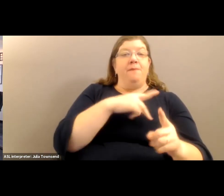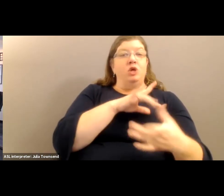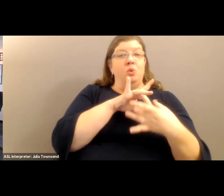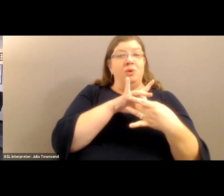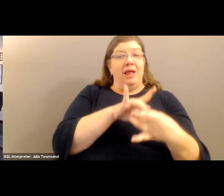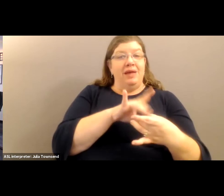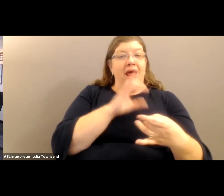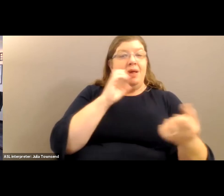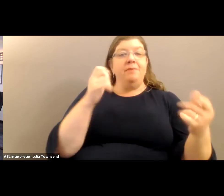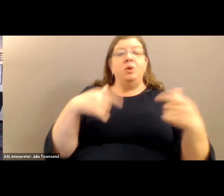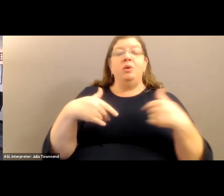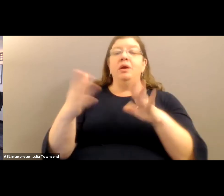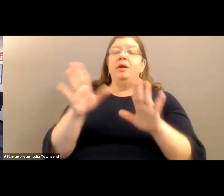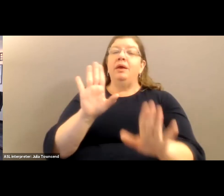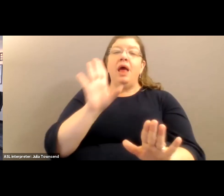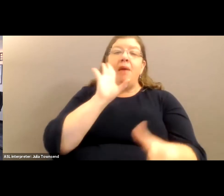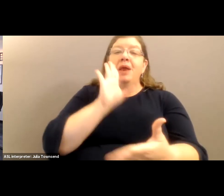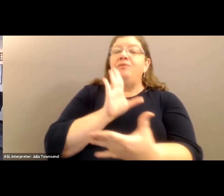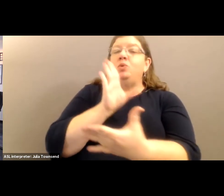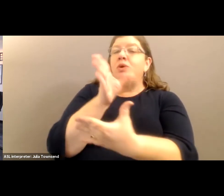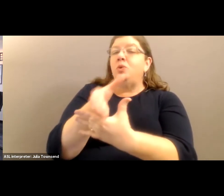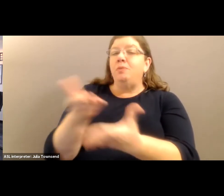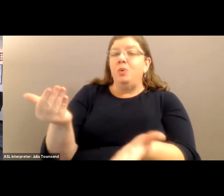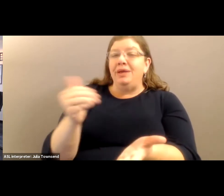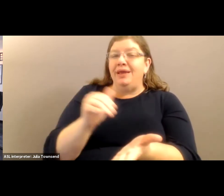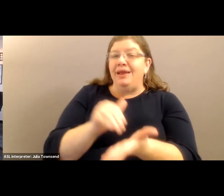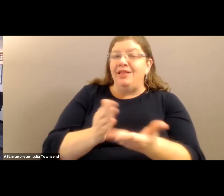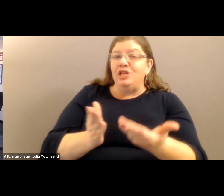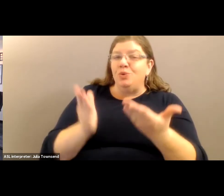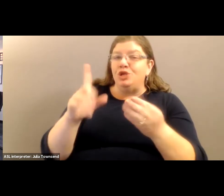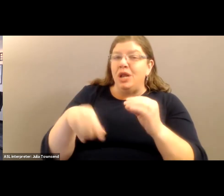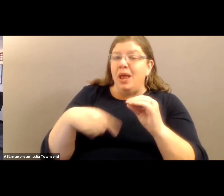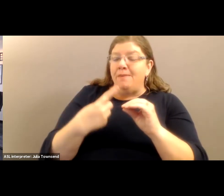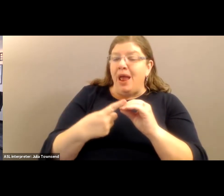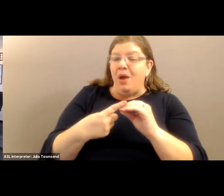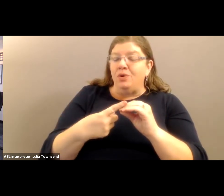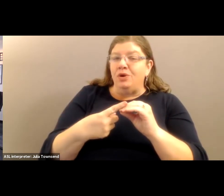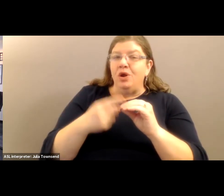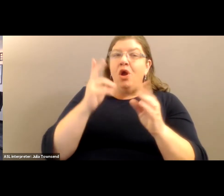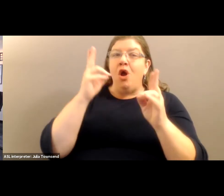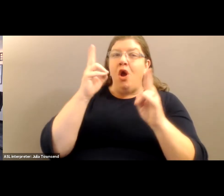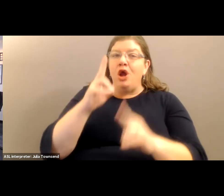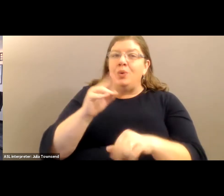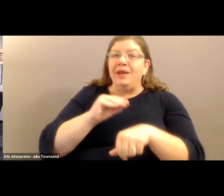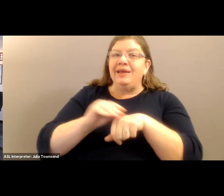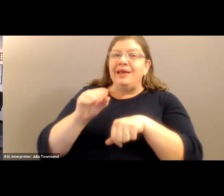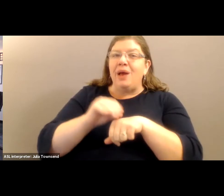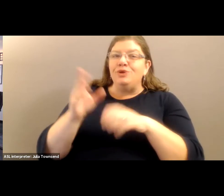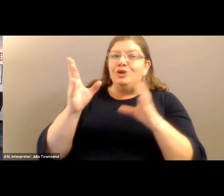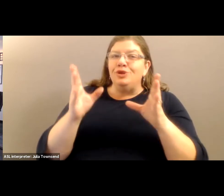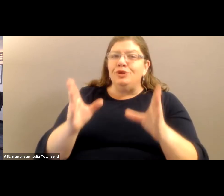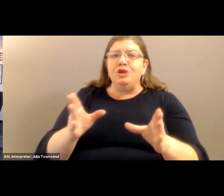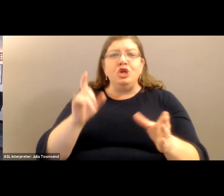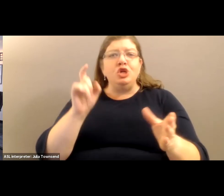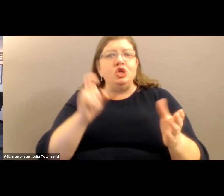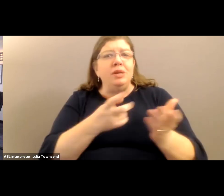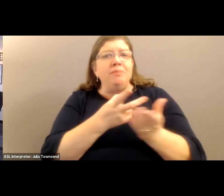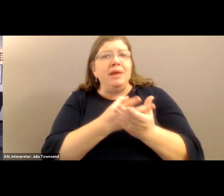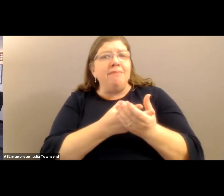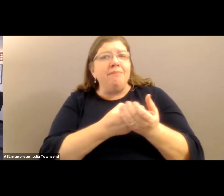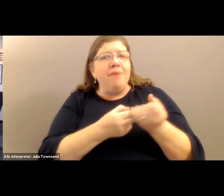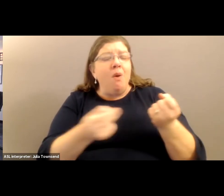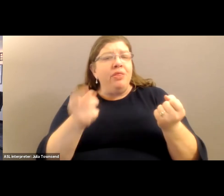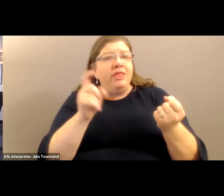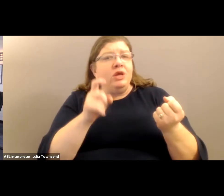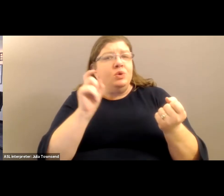relationship had to I'm going to need to interrupt you again. This resolution is about honoring our counselors. It should be both. I think